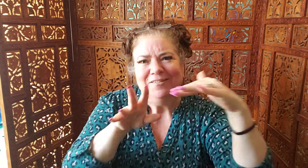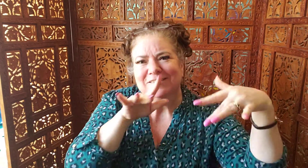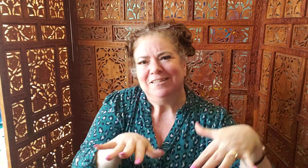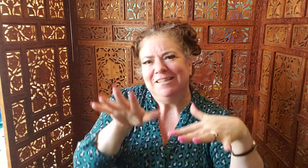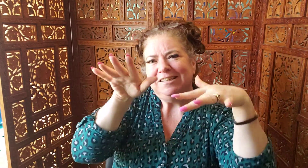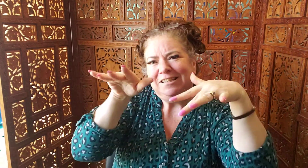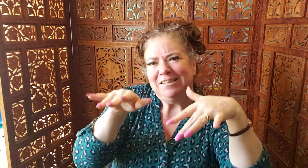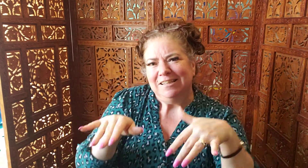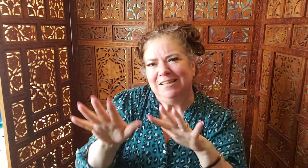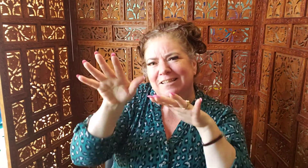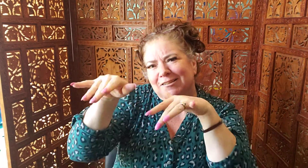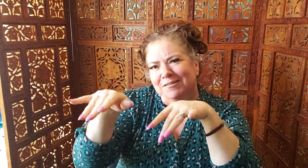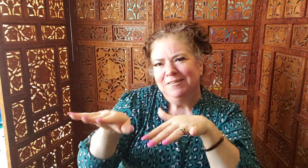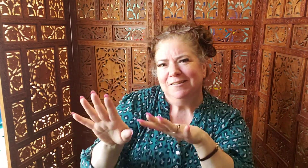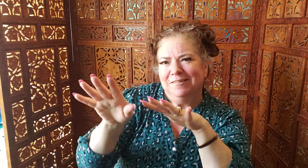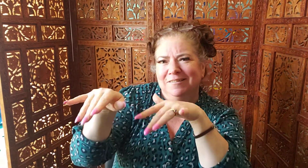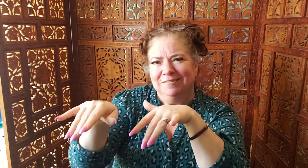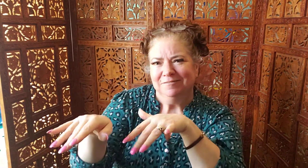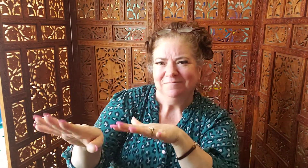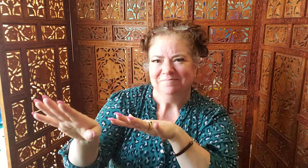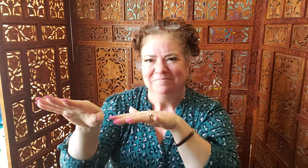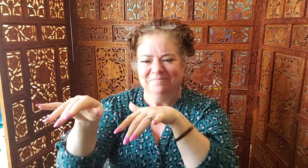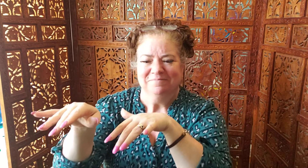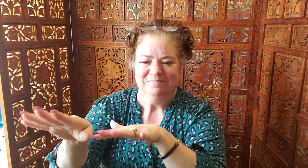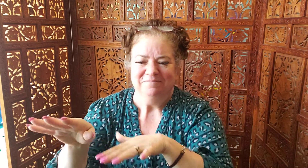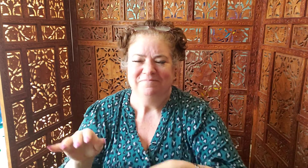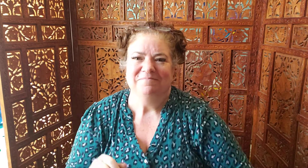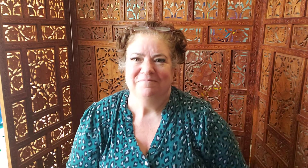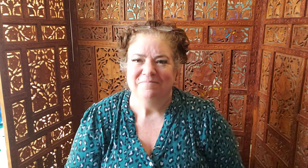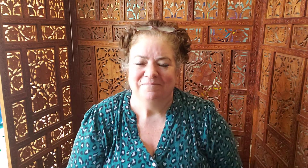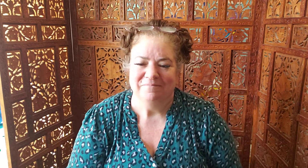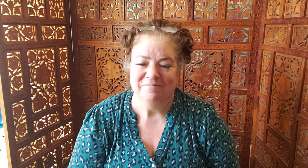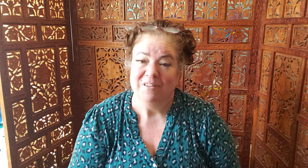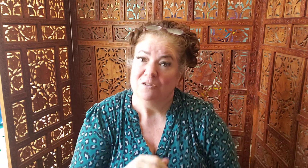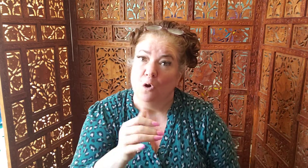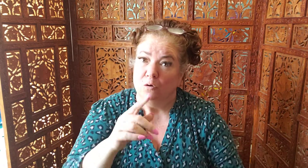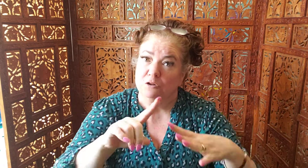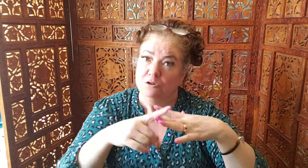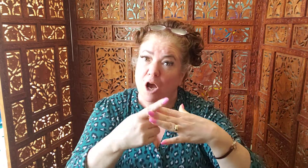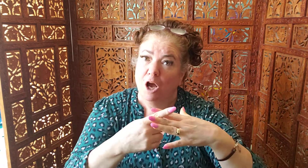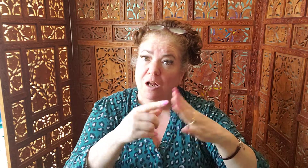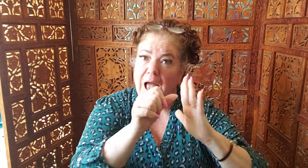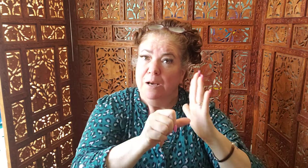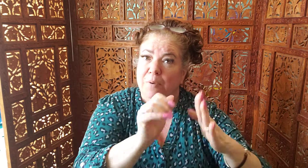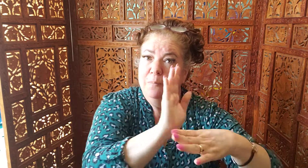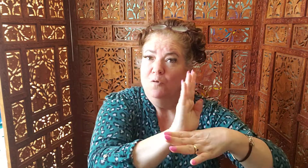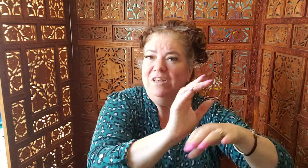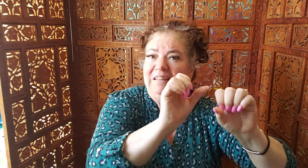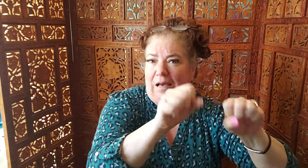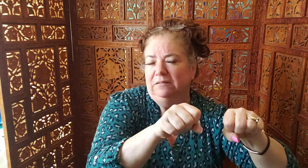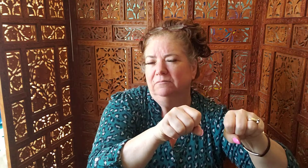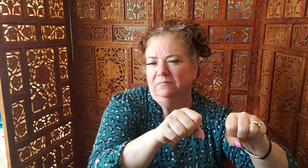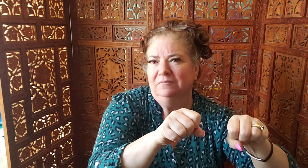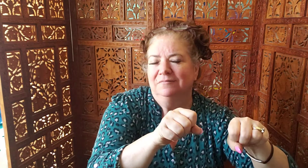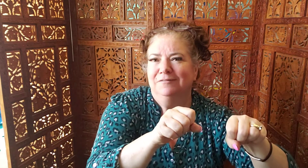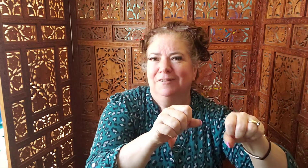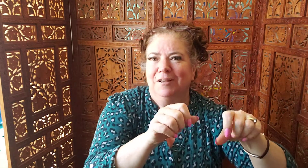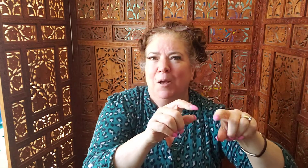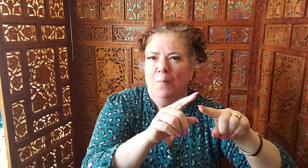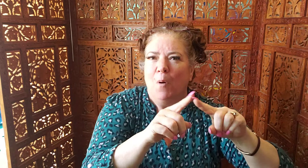sea. You know to play the flute, the cop, play the harp, the bass, play the bass, the sound, the chant, the bass, play the brass, the